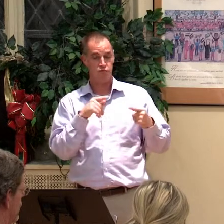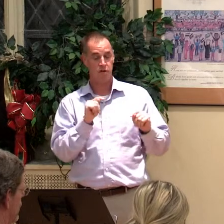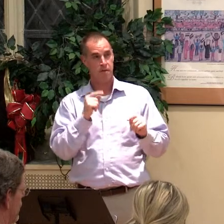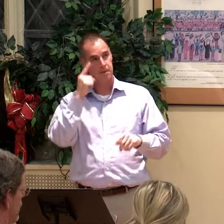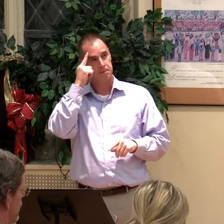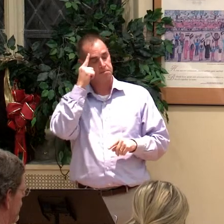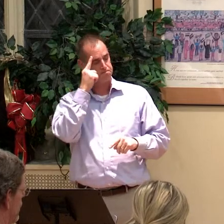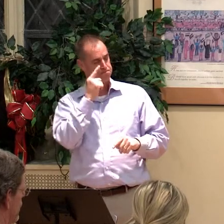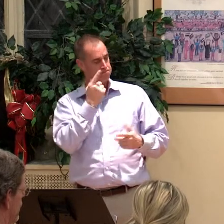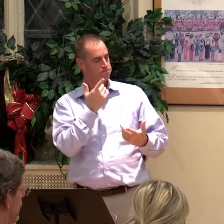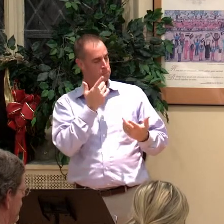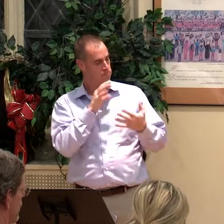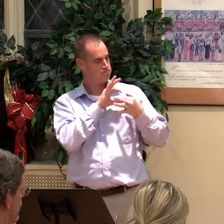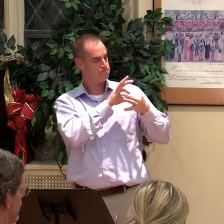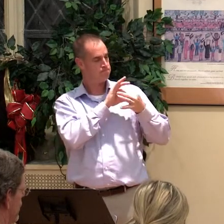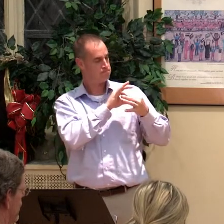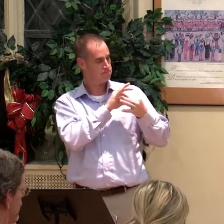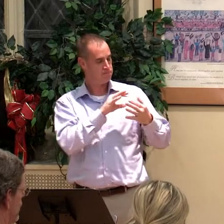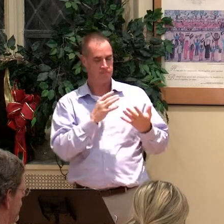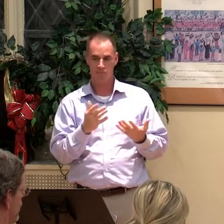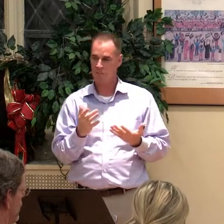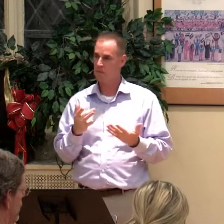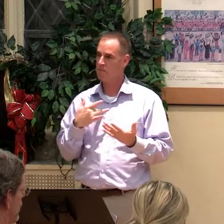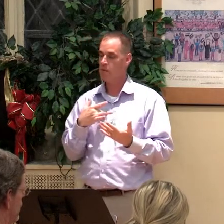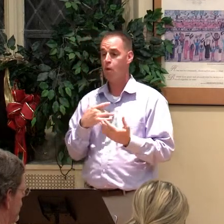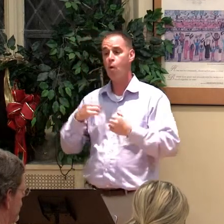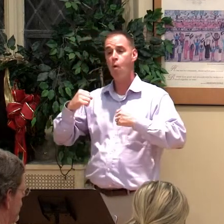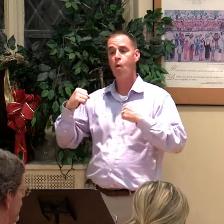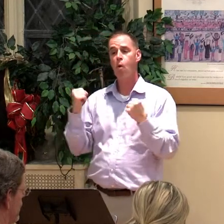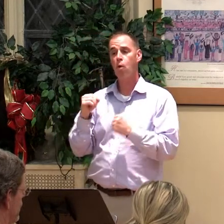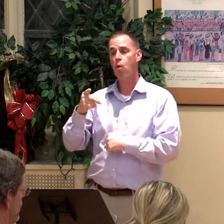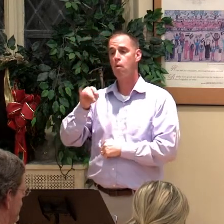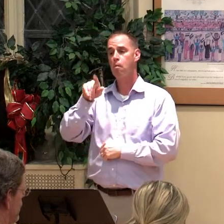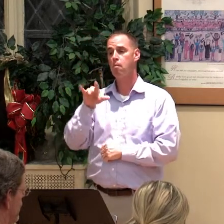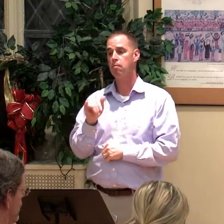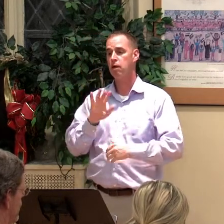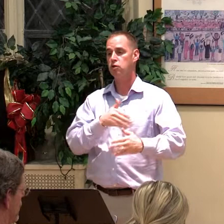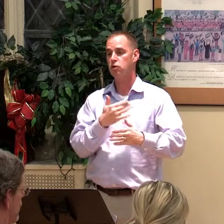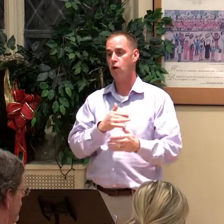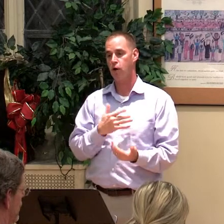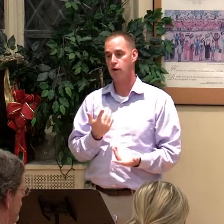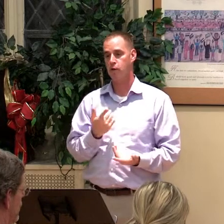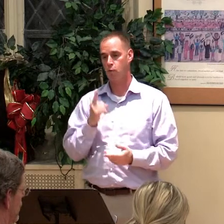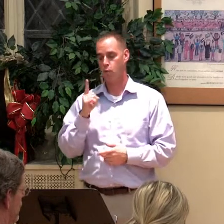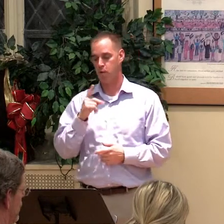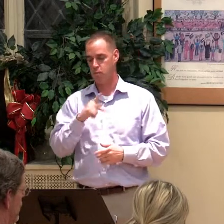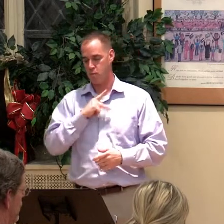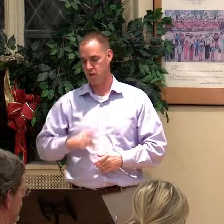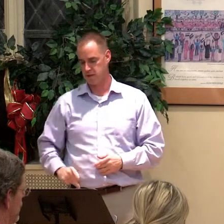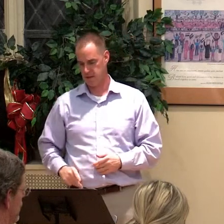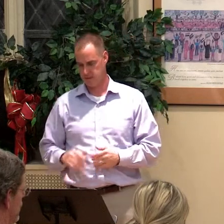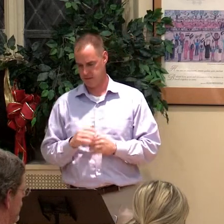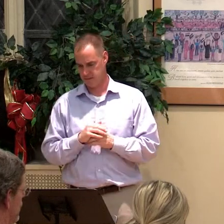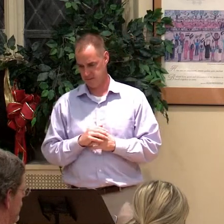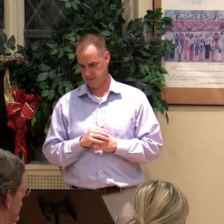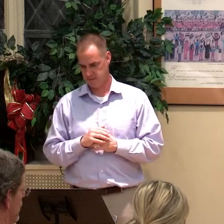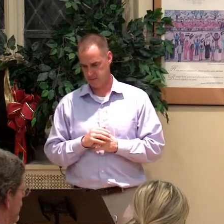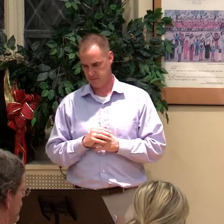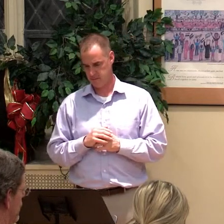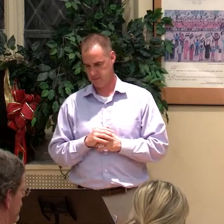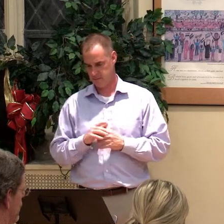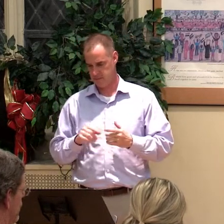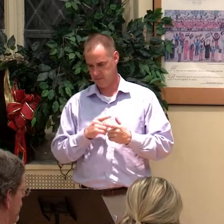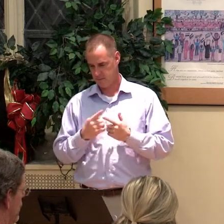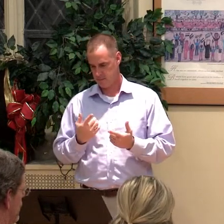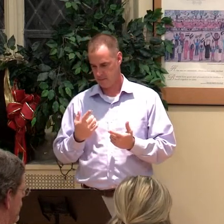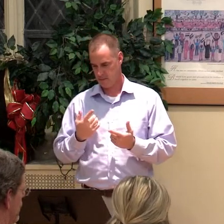be. I turn on the Coldplay song, and we'd take that turn one Princess of China later. Then we'd sit